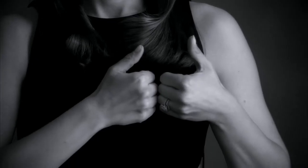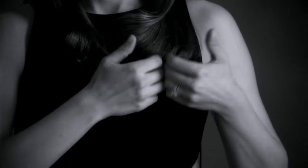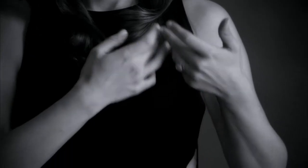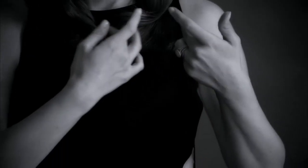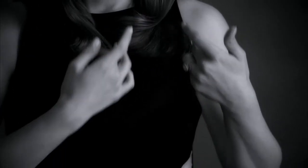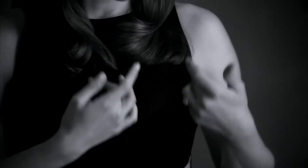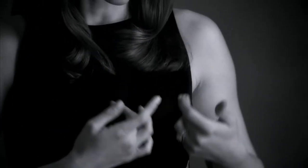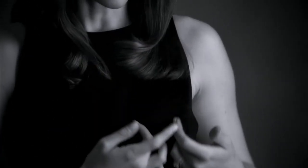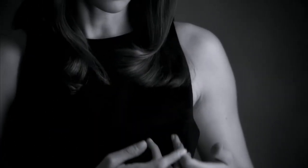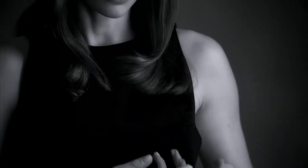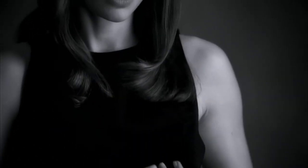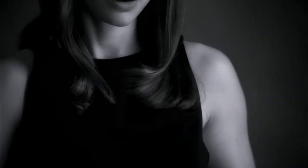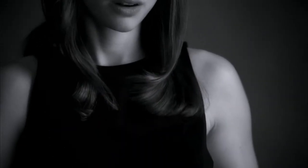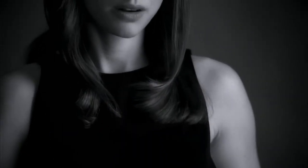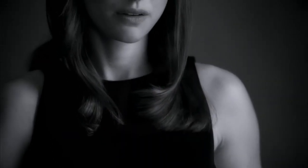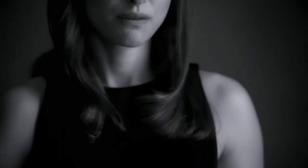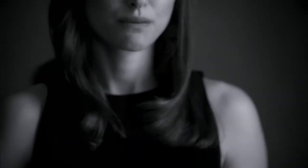my Valentine.